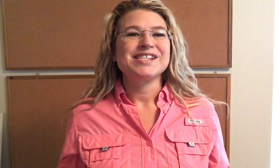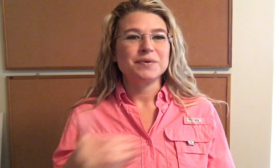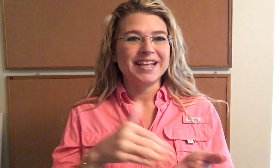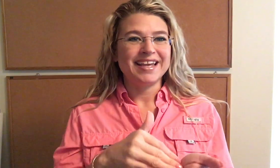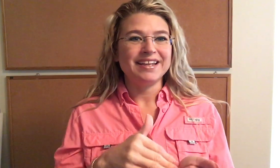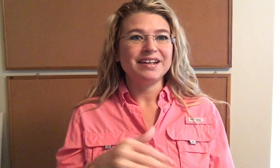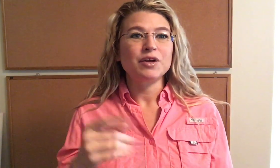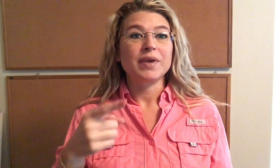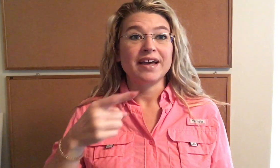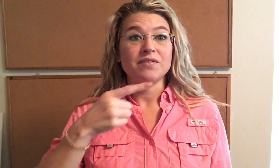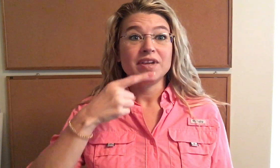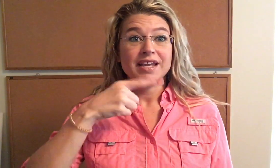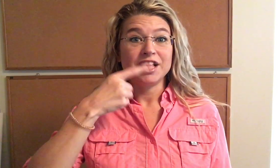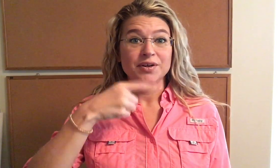So again, we have hearing,